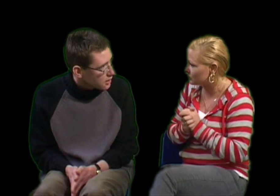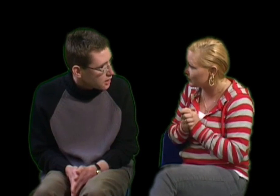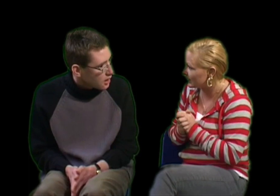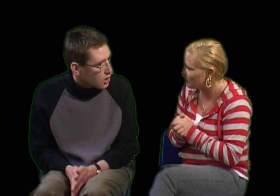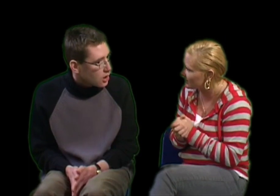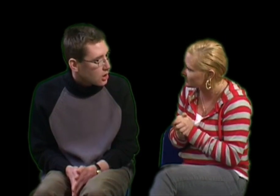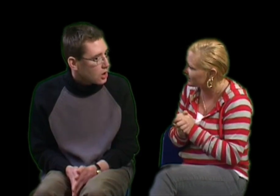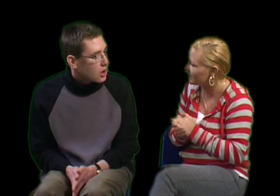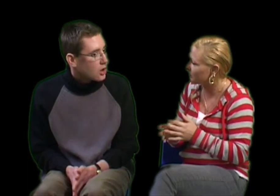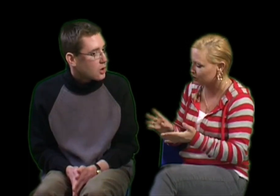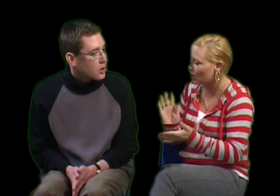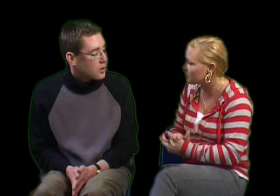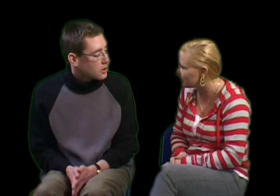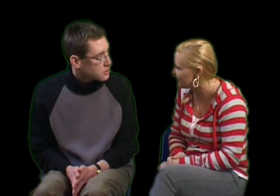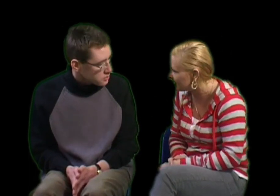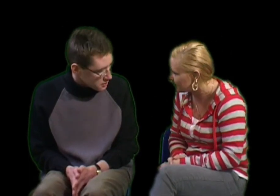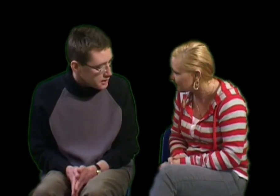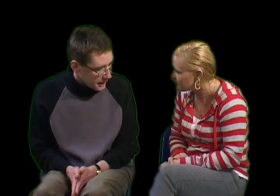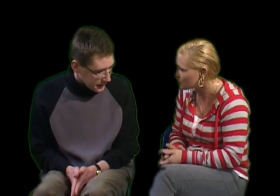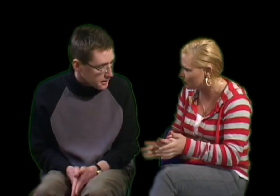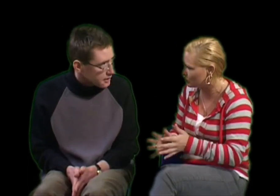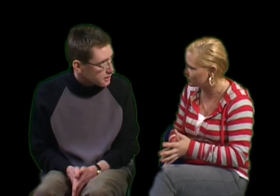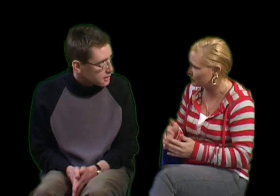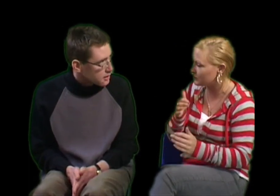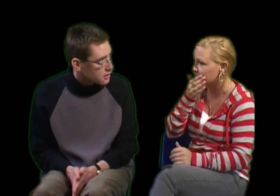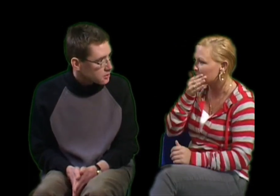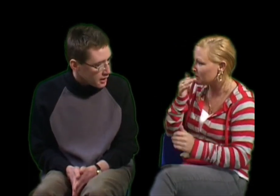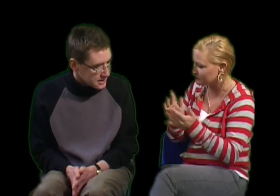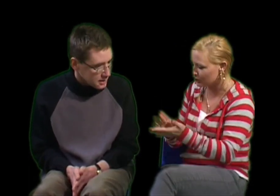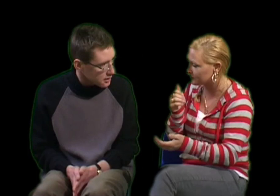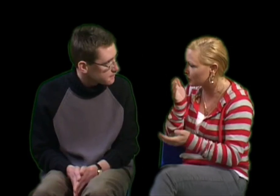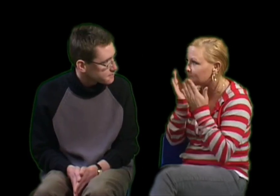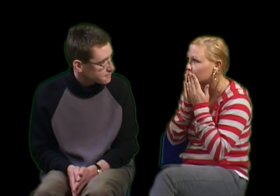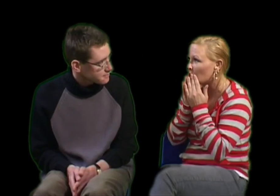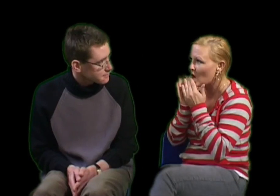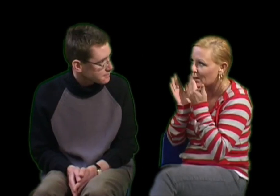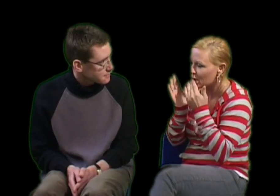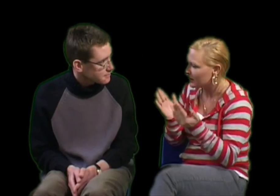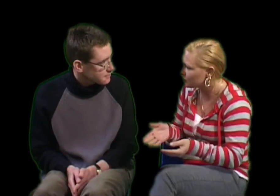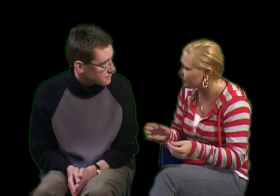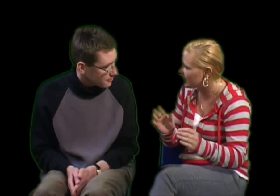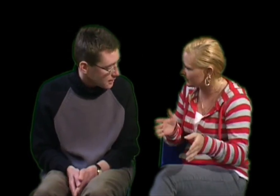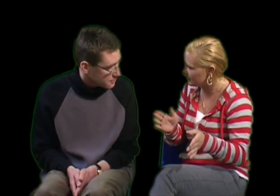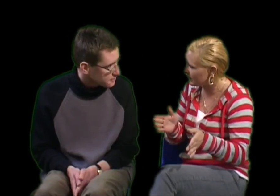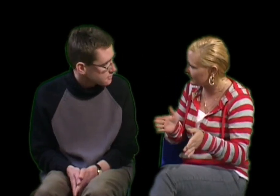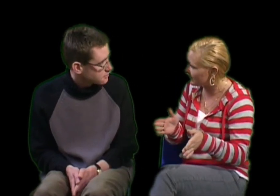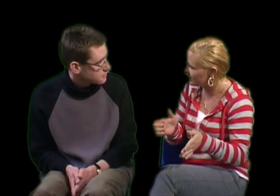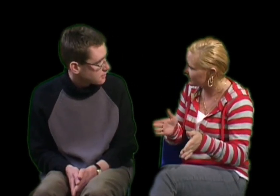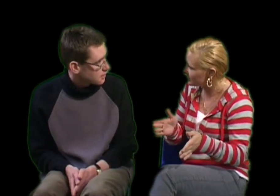so we can get a blessing and that. Well, you know it's a birthday. Yeah. Coming up soon. Right. I've done it for like the 8th birthday.